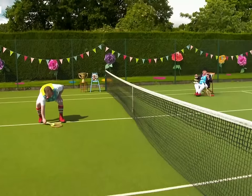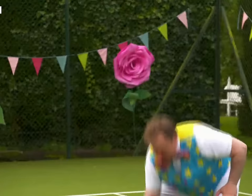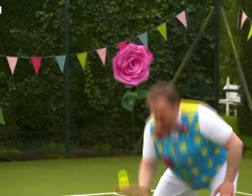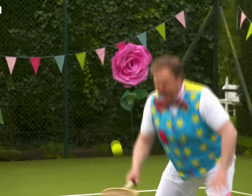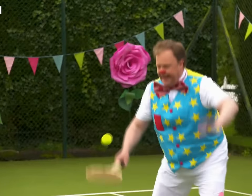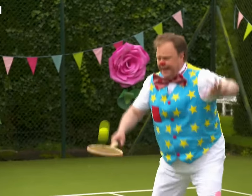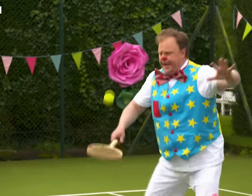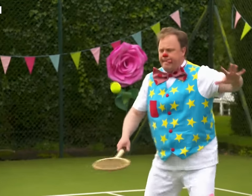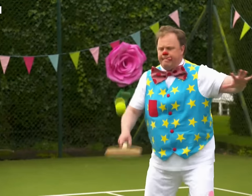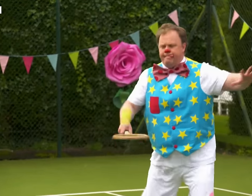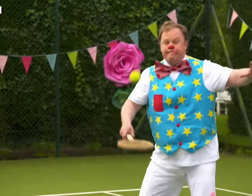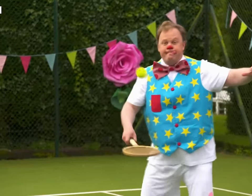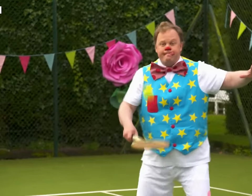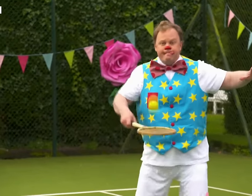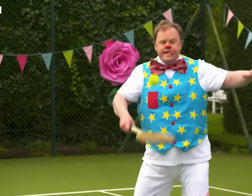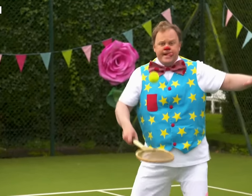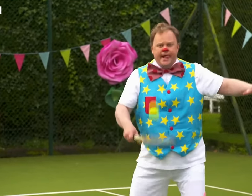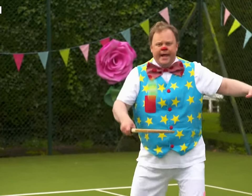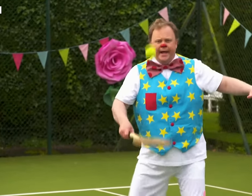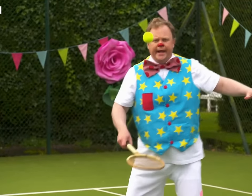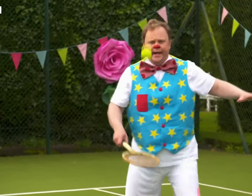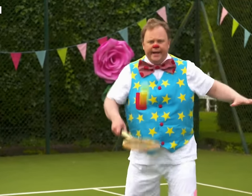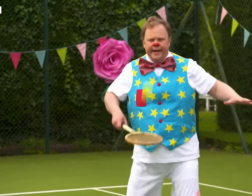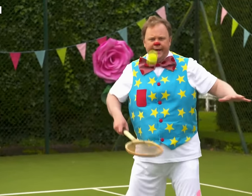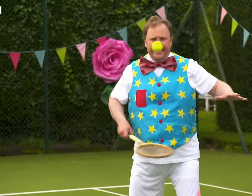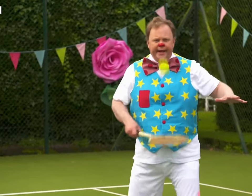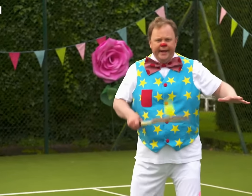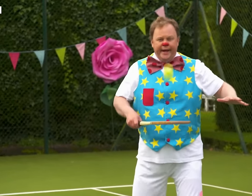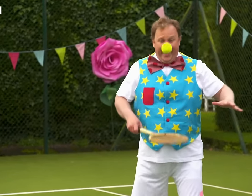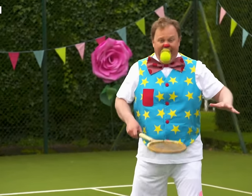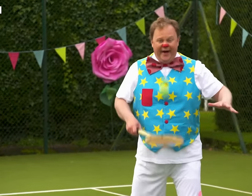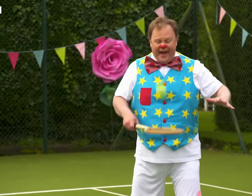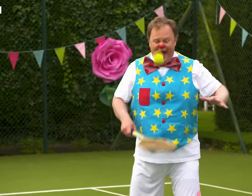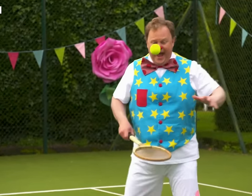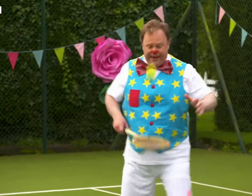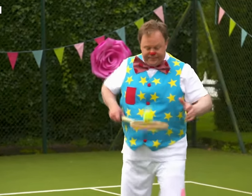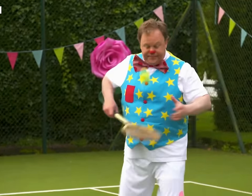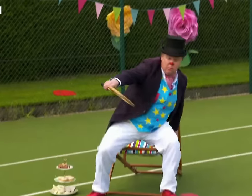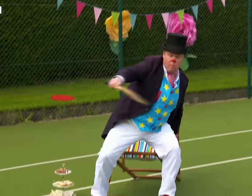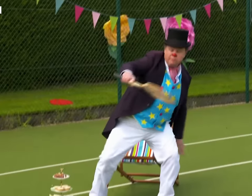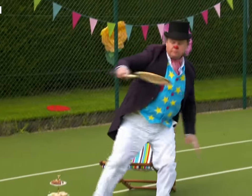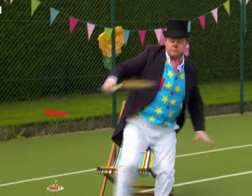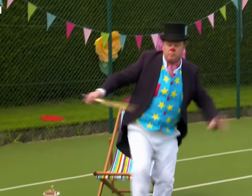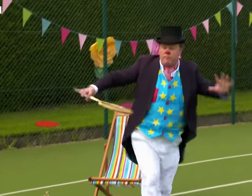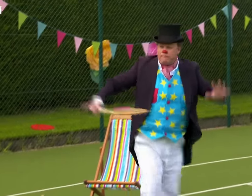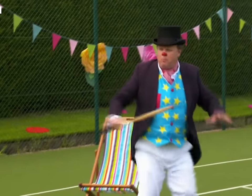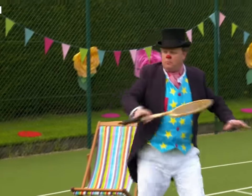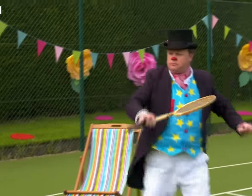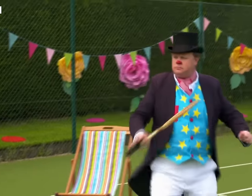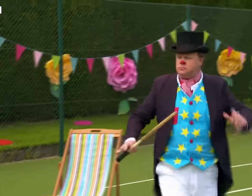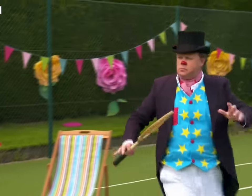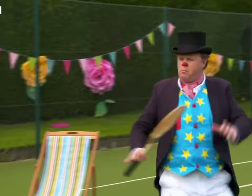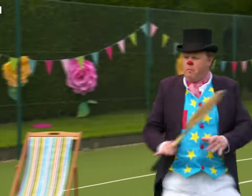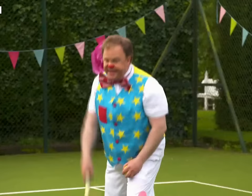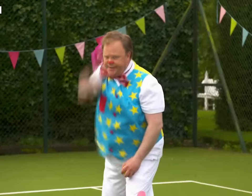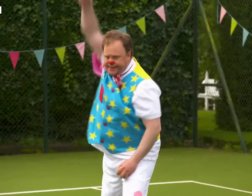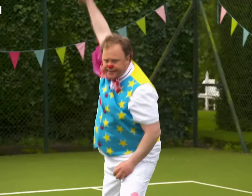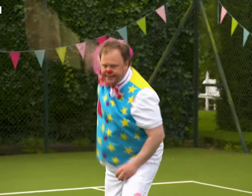Hit the ball as hard as you can, Mr. Tumble. Okay. Because... Tumble Ted says the